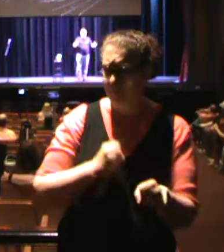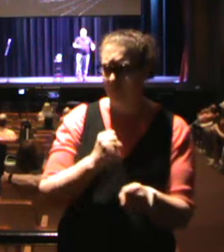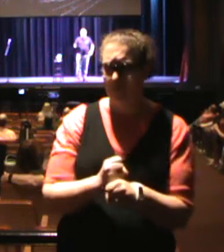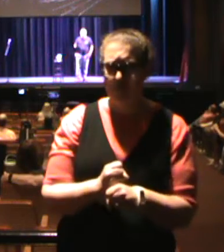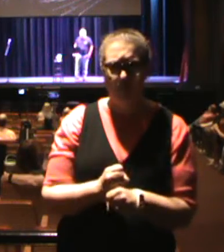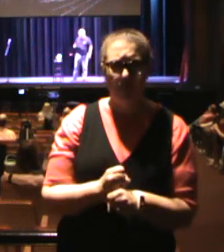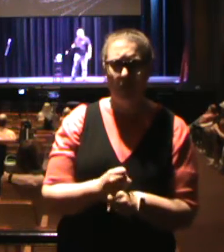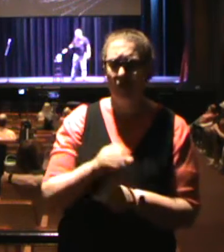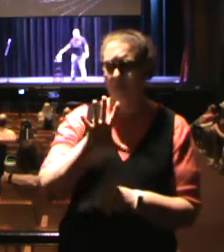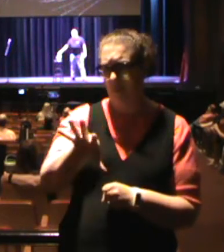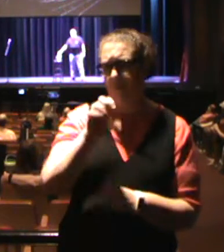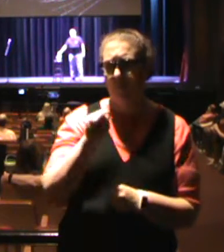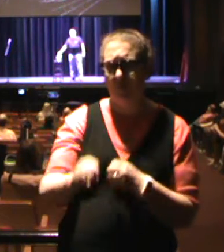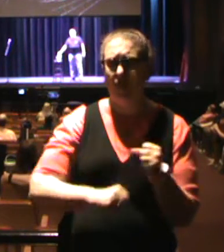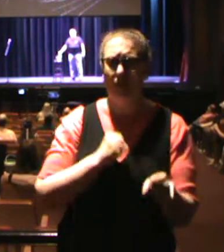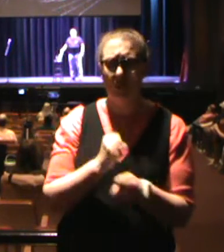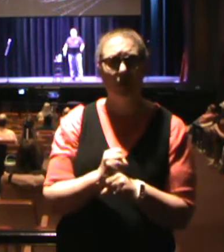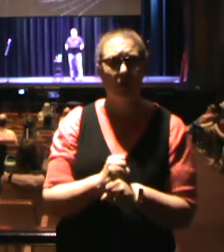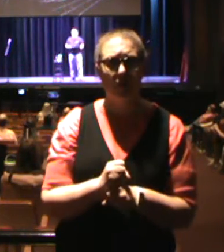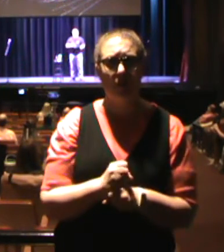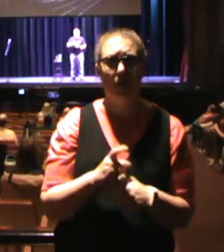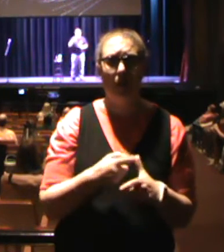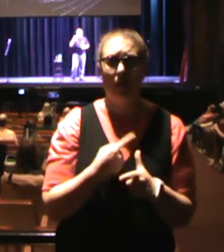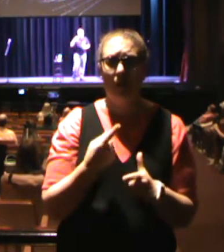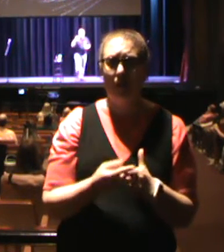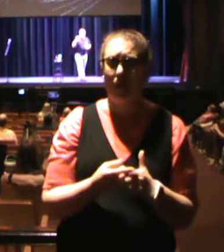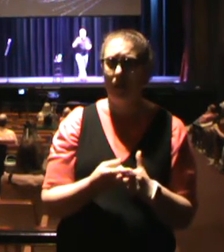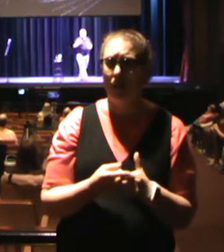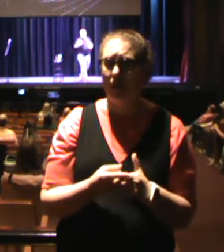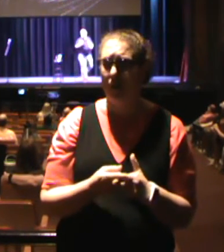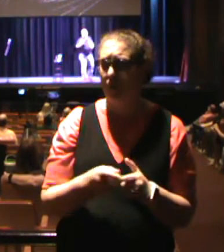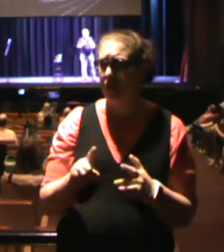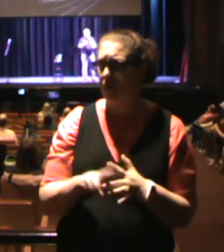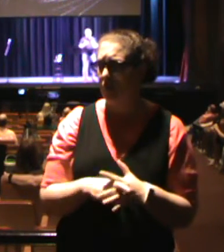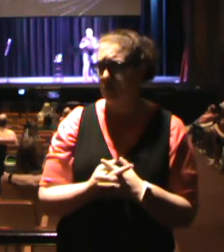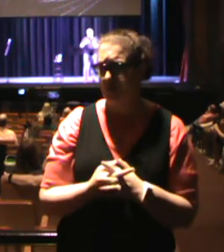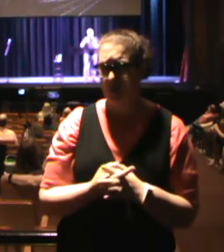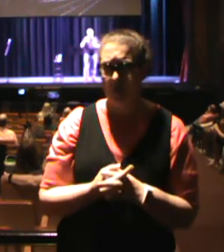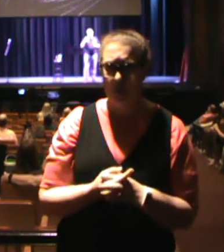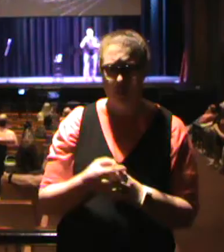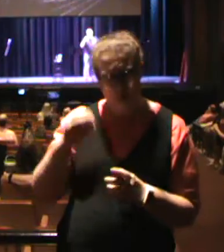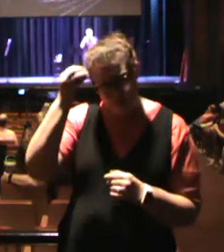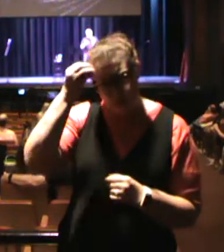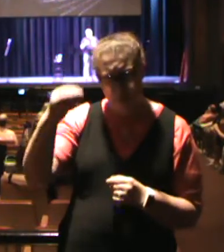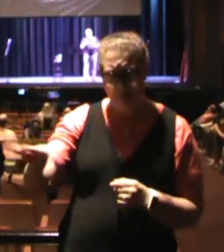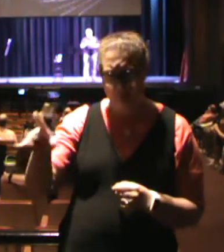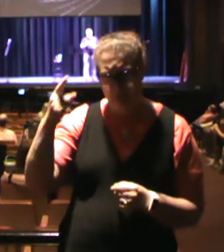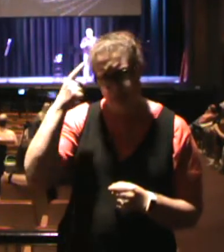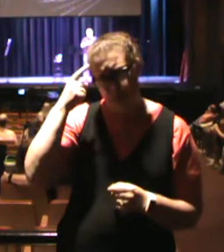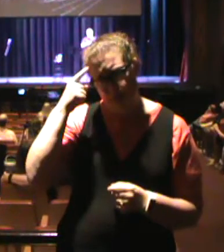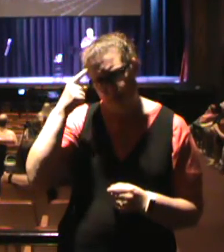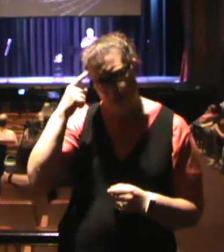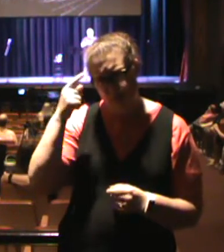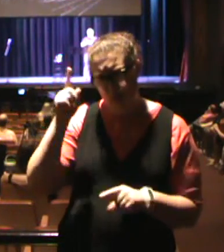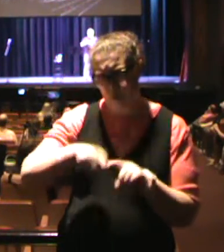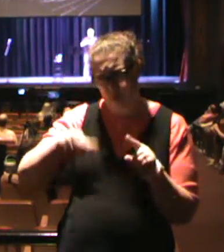faithfully pastored for 50 years. Then all of a sudden, he started losing some of his faculties, and he couldn't remember things anymore. And it was